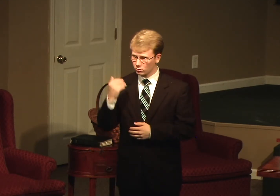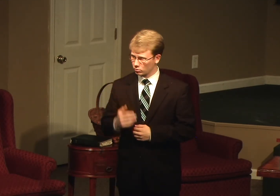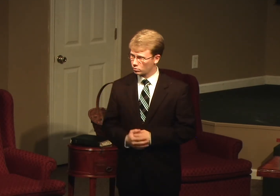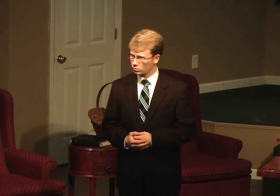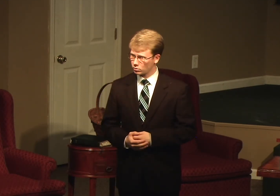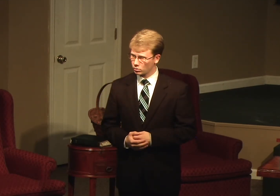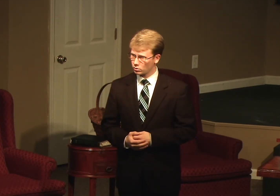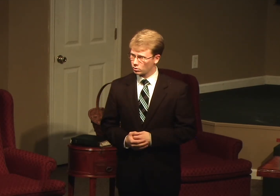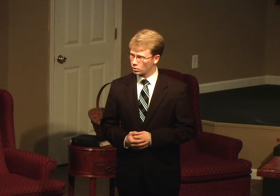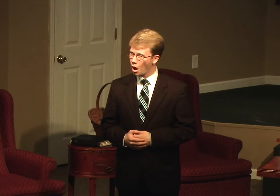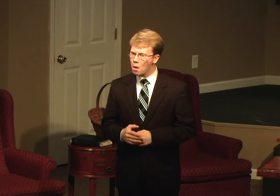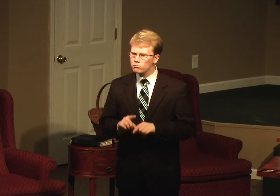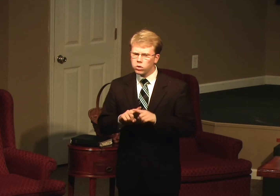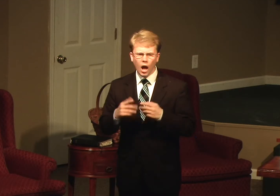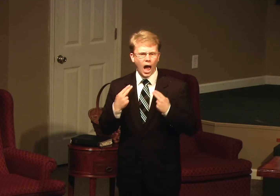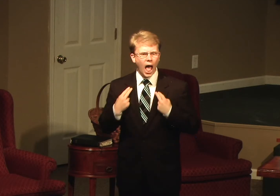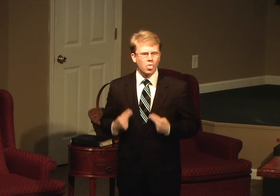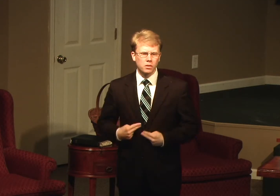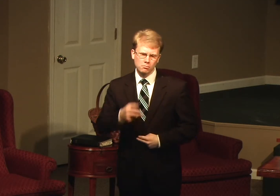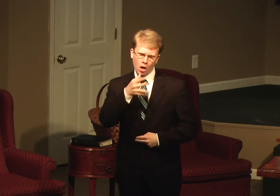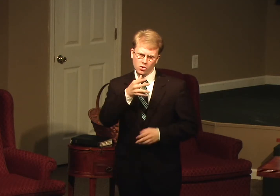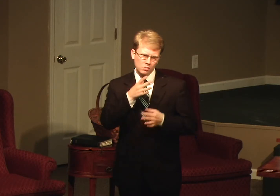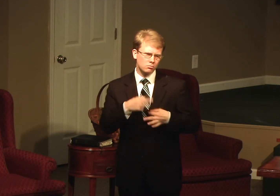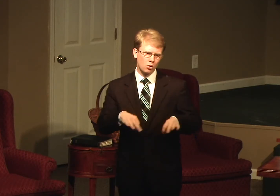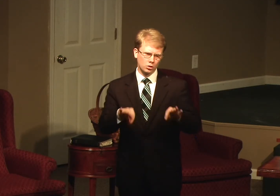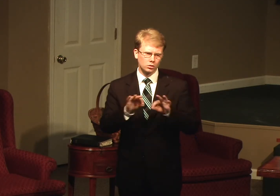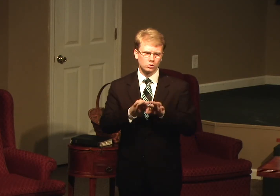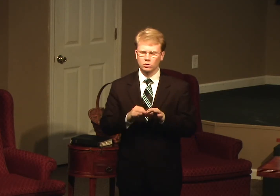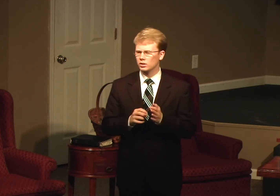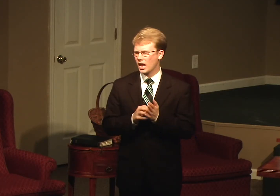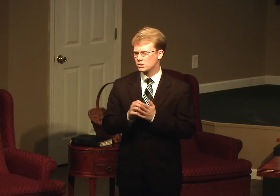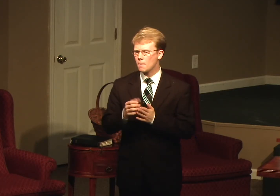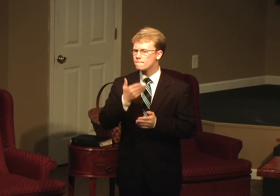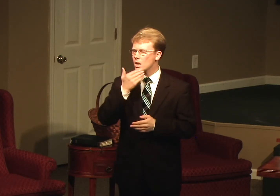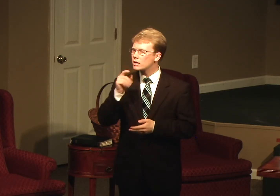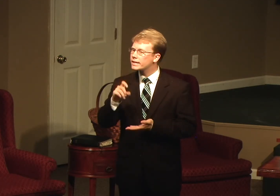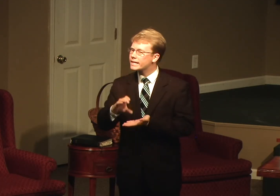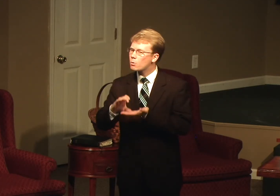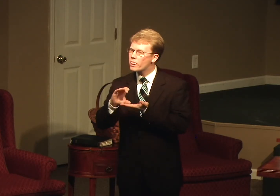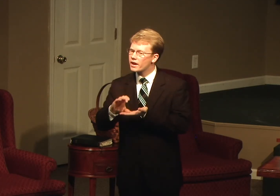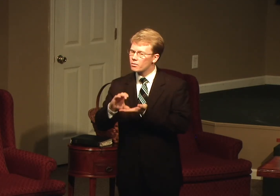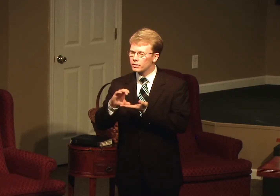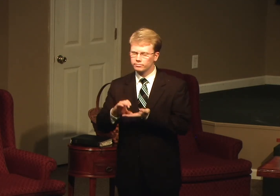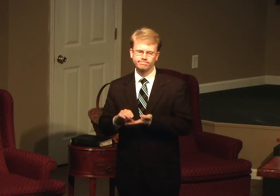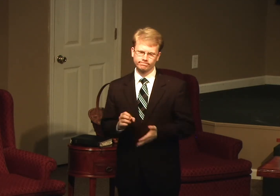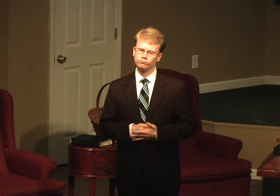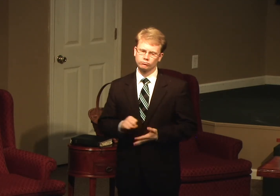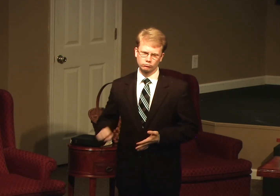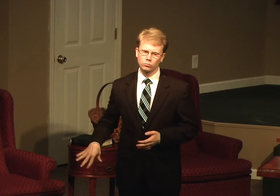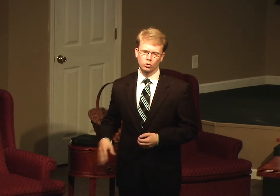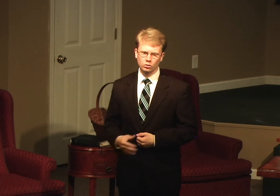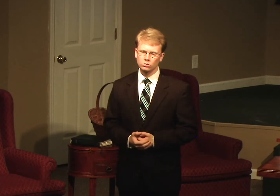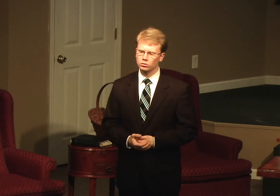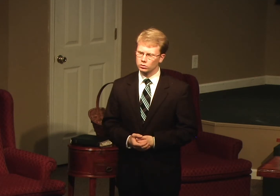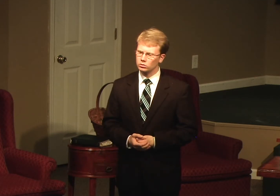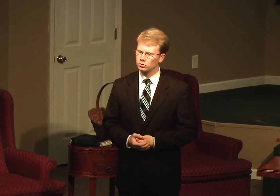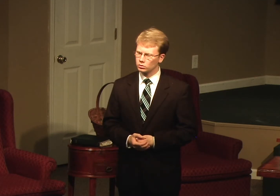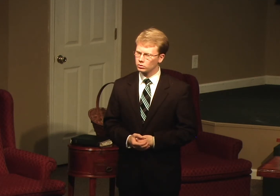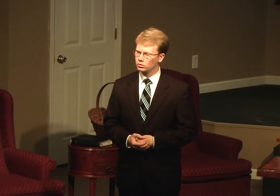the baby, surely it'll be all right. You know, the health of the mom is surely more important. You know, she needs the chemo right now,